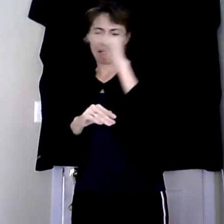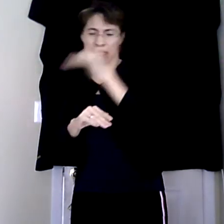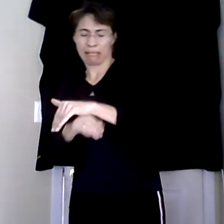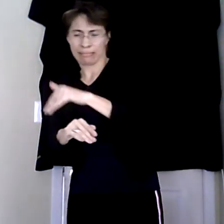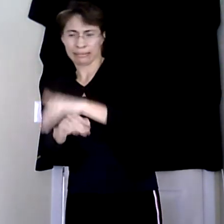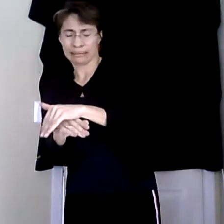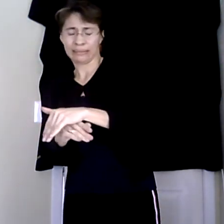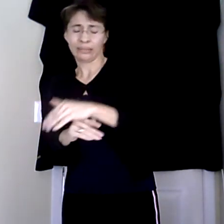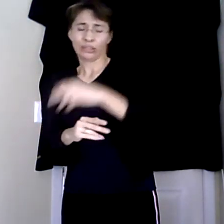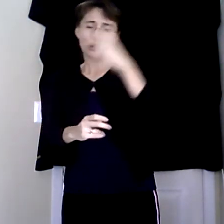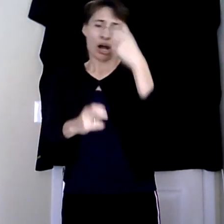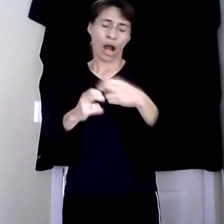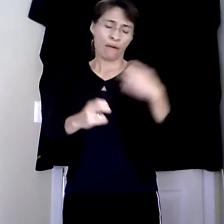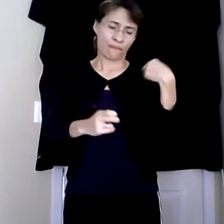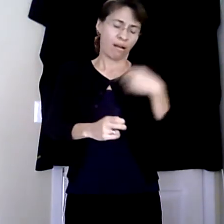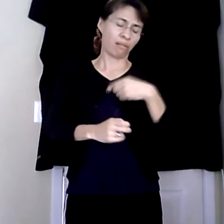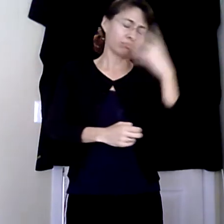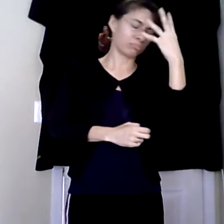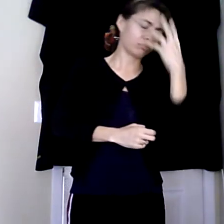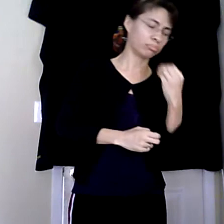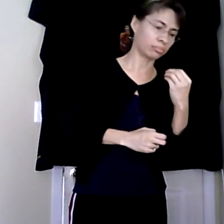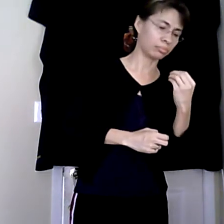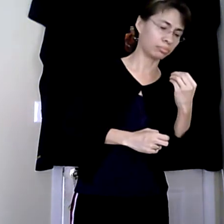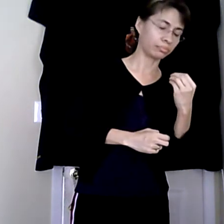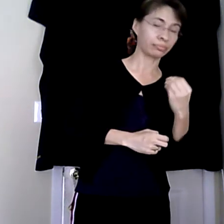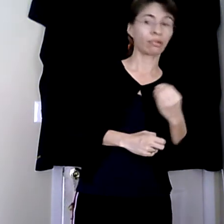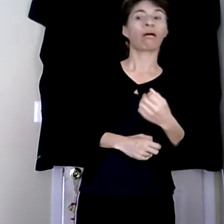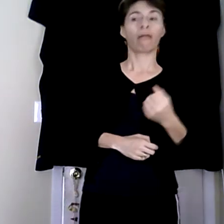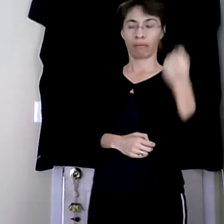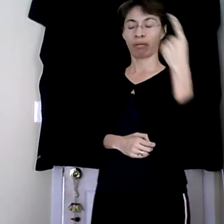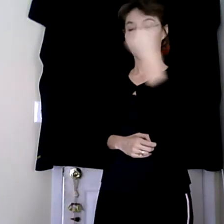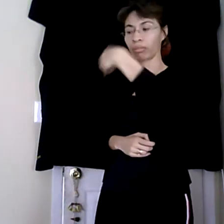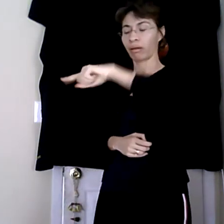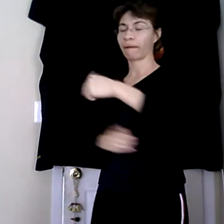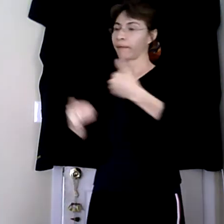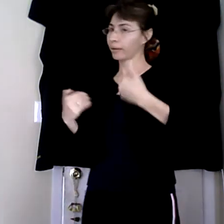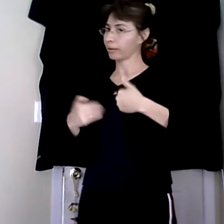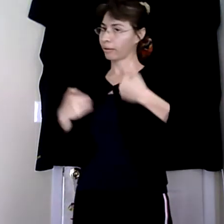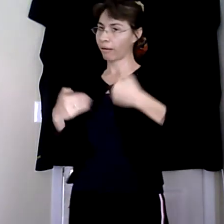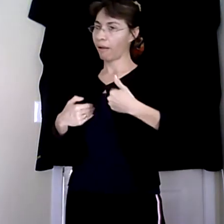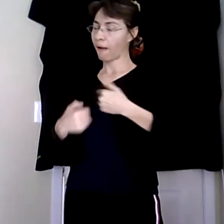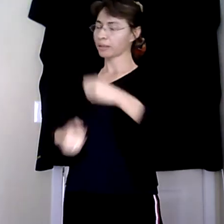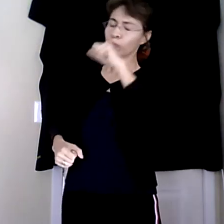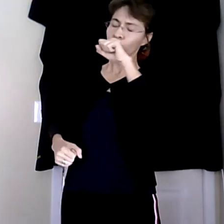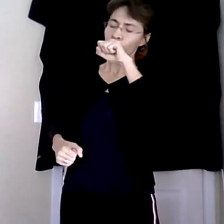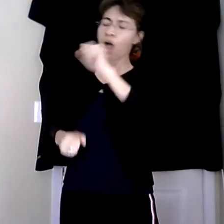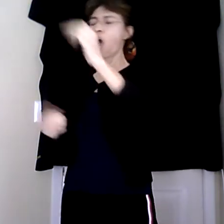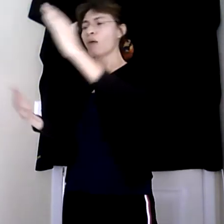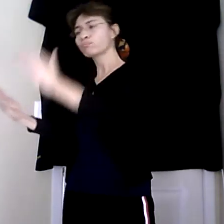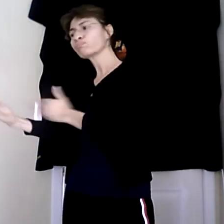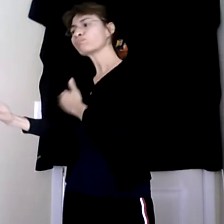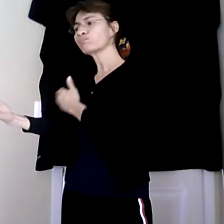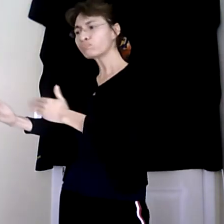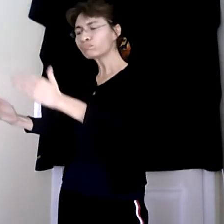to sleep or the kids to get to sleep. I know they're teenagers and they love their loud music, but maybe if they cut it off like